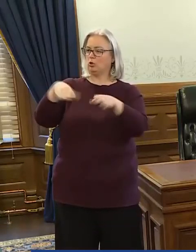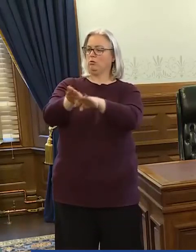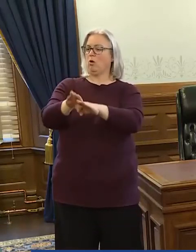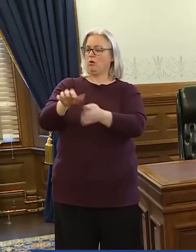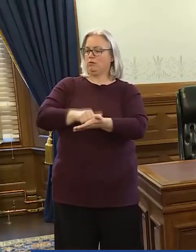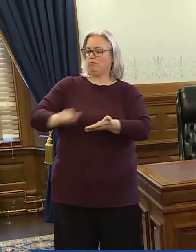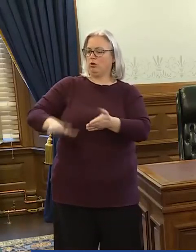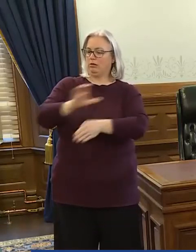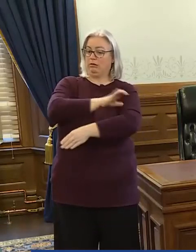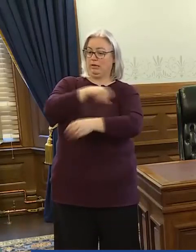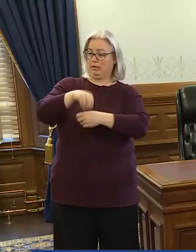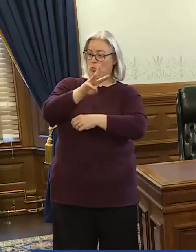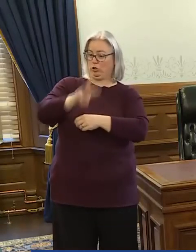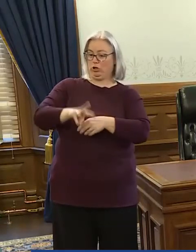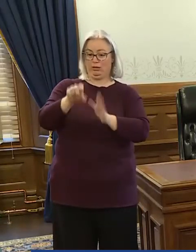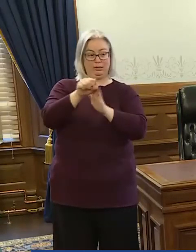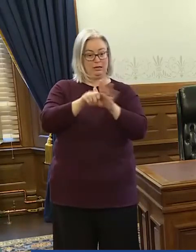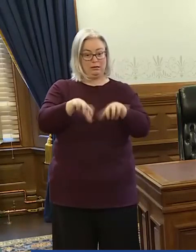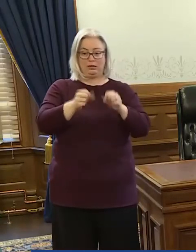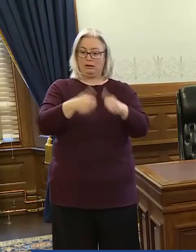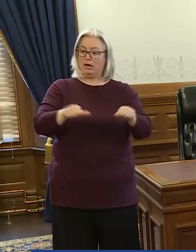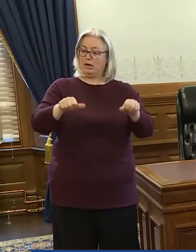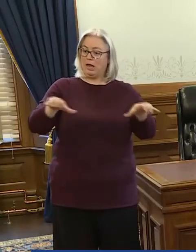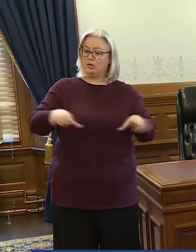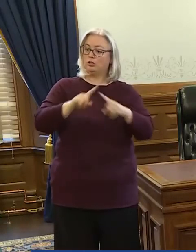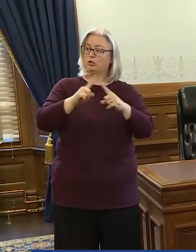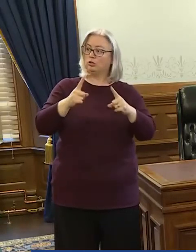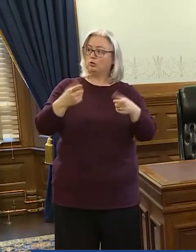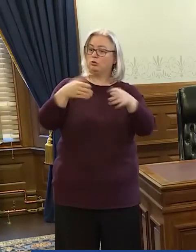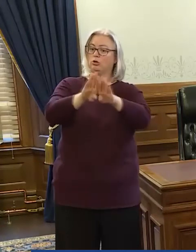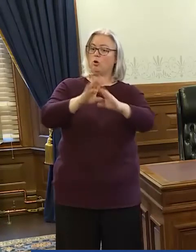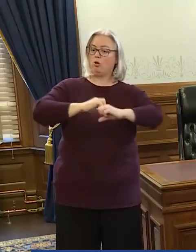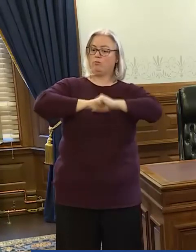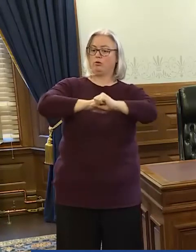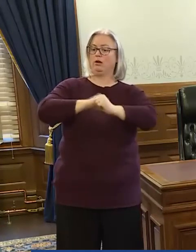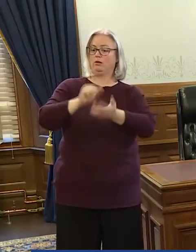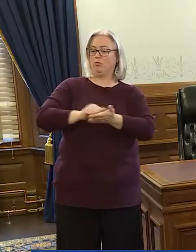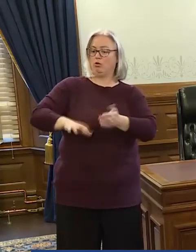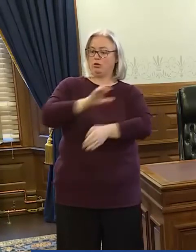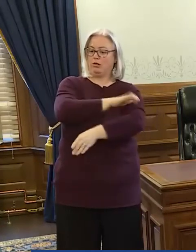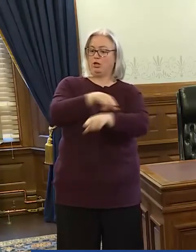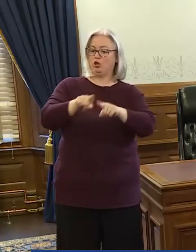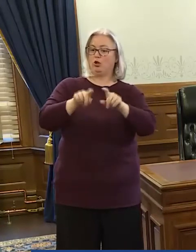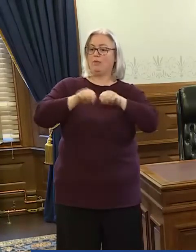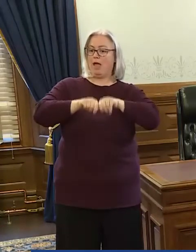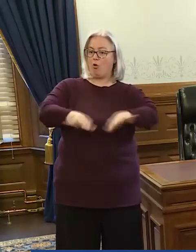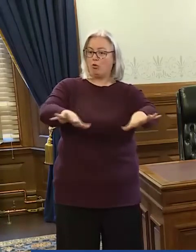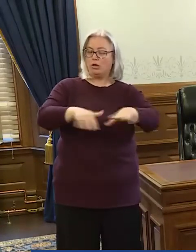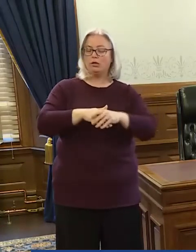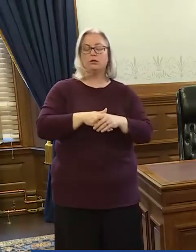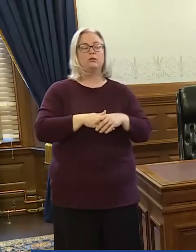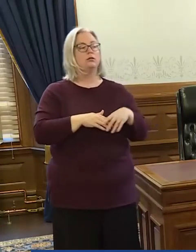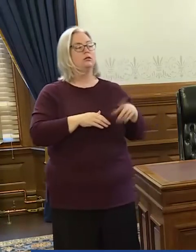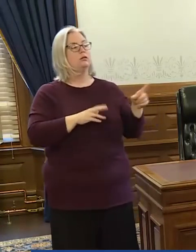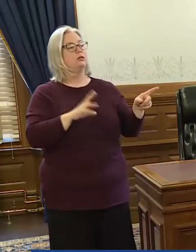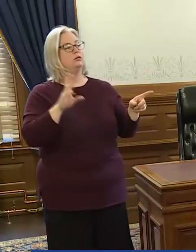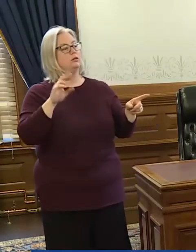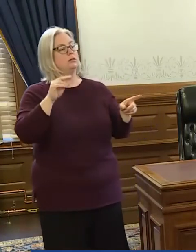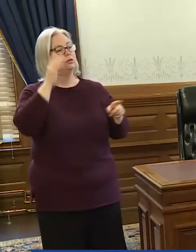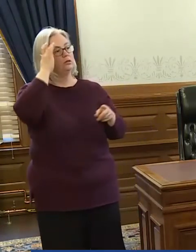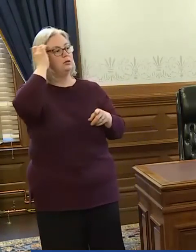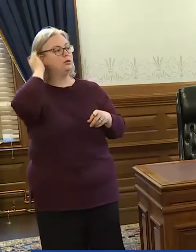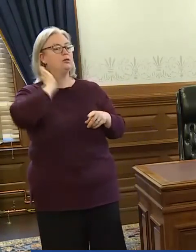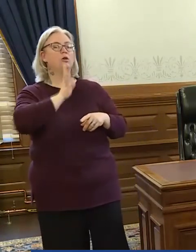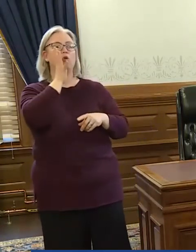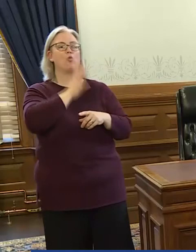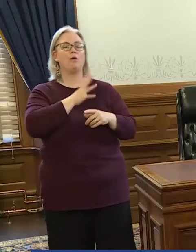clinic in Wichita. Is the state taking any action either to shutter or protect abortion clinics during the outbreak? No, I think the